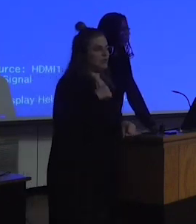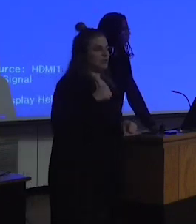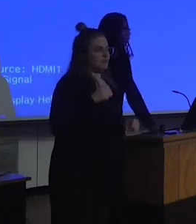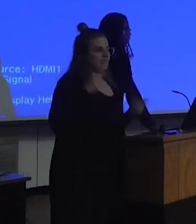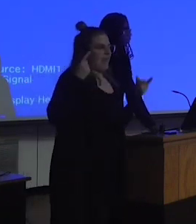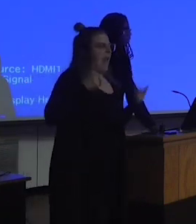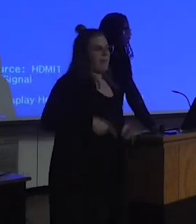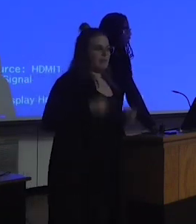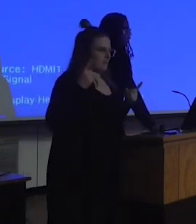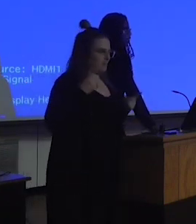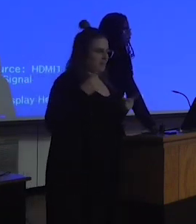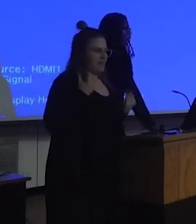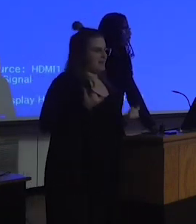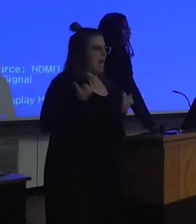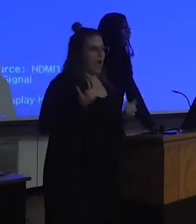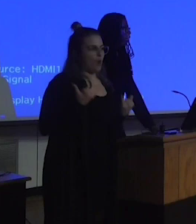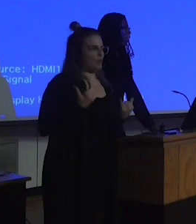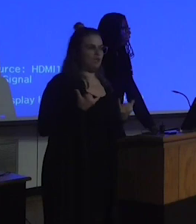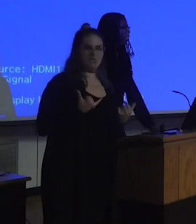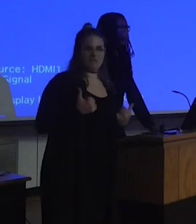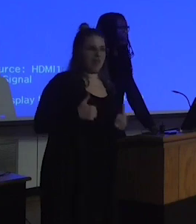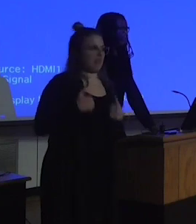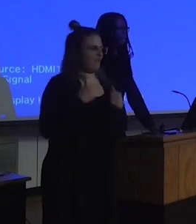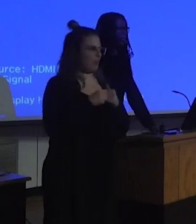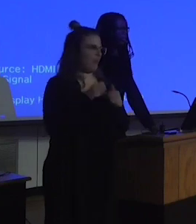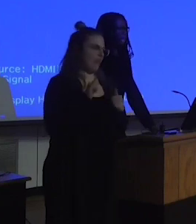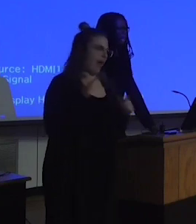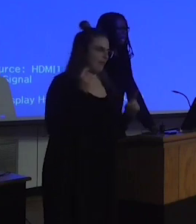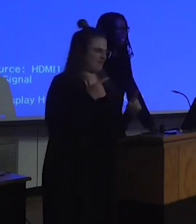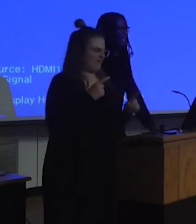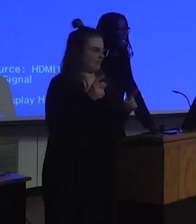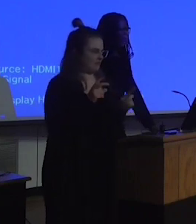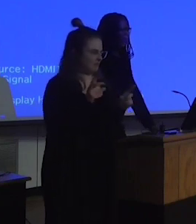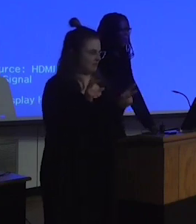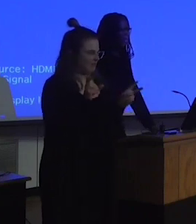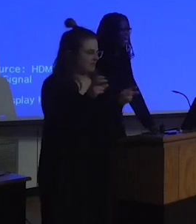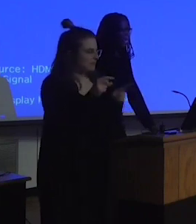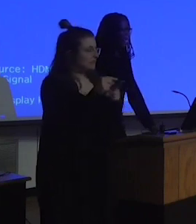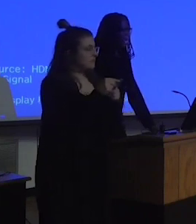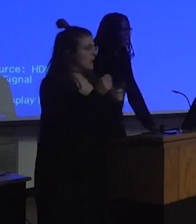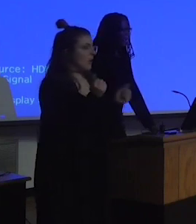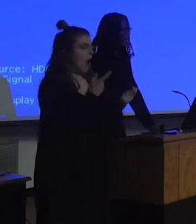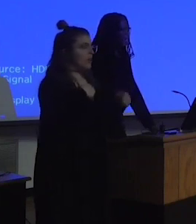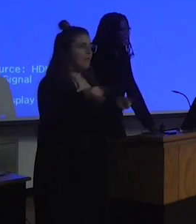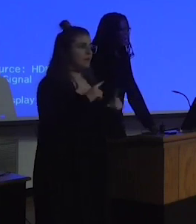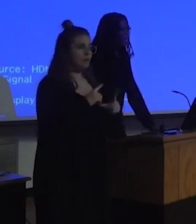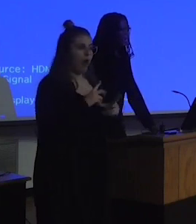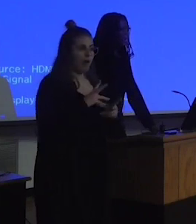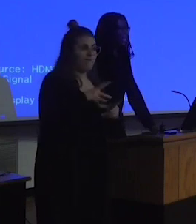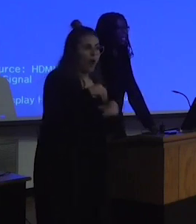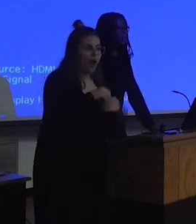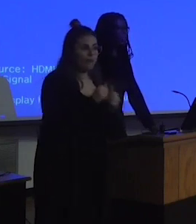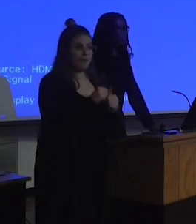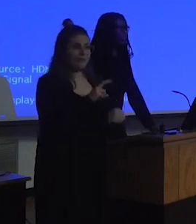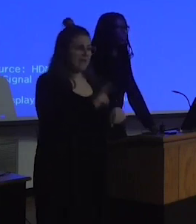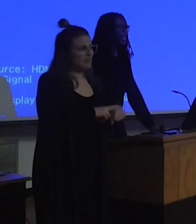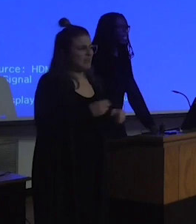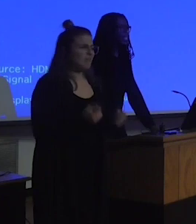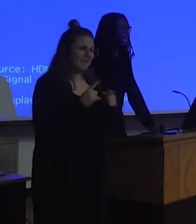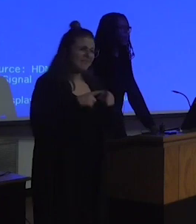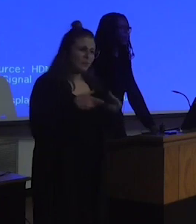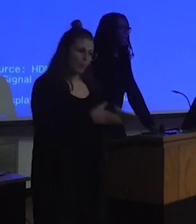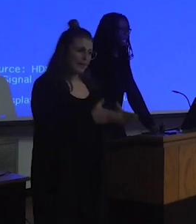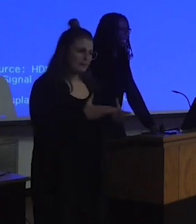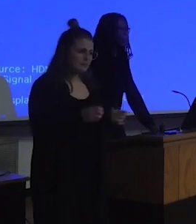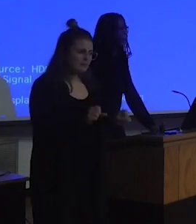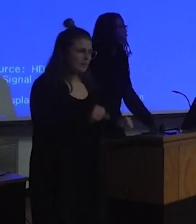and it's something that we live with now. And, like, you know, like, more likely than not, all of us engage in nationalism in, like, several different